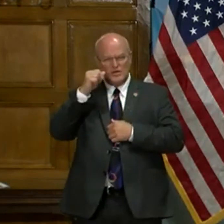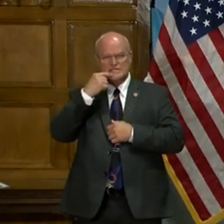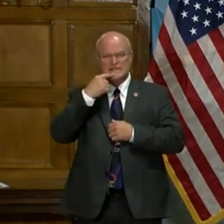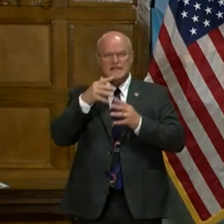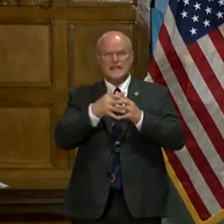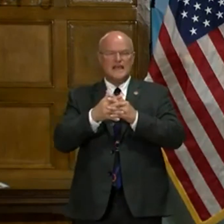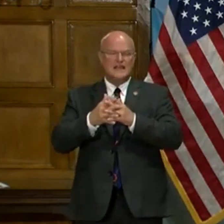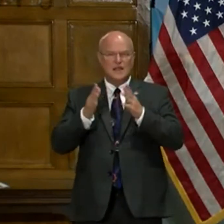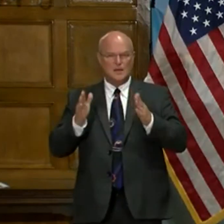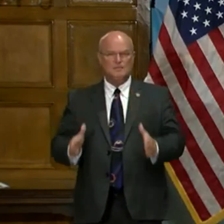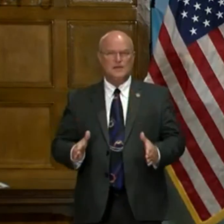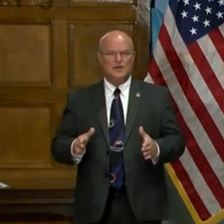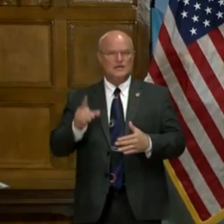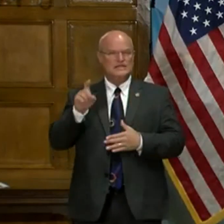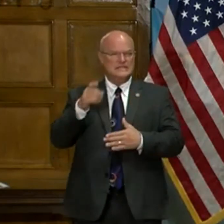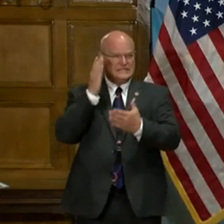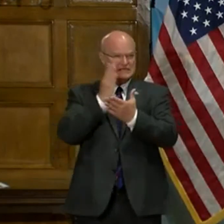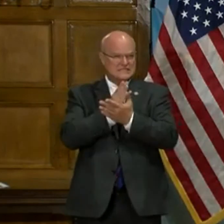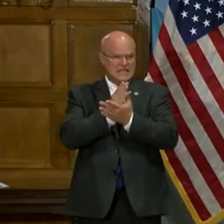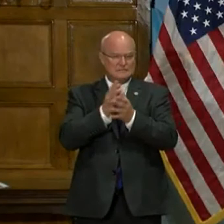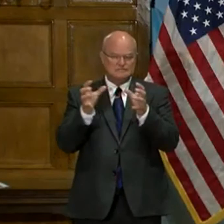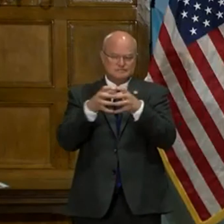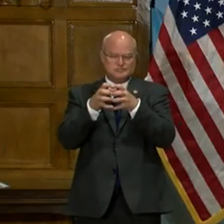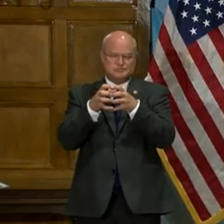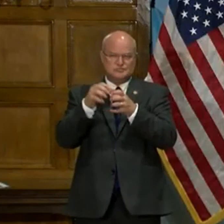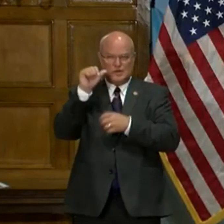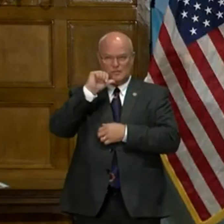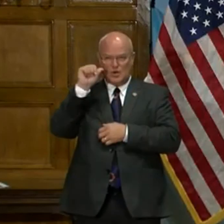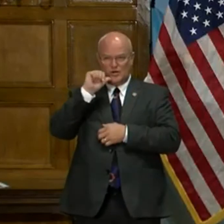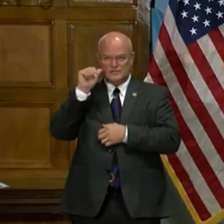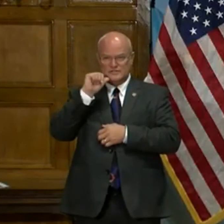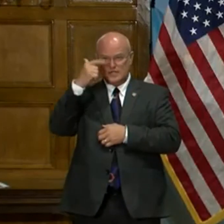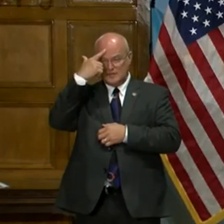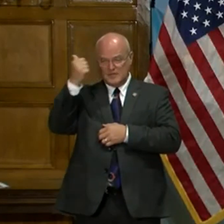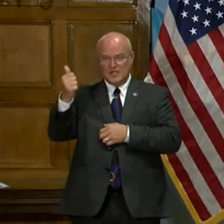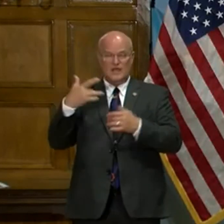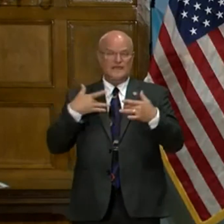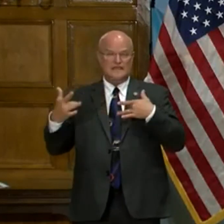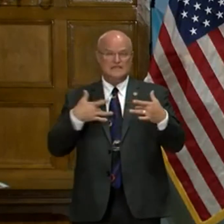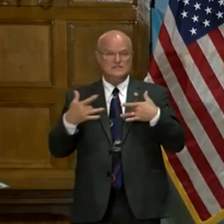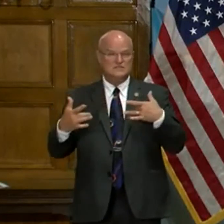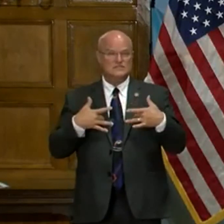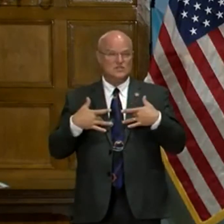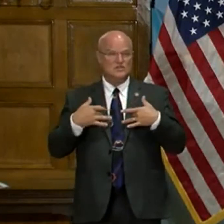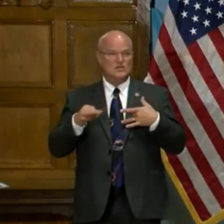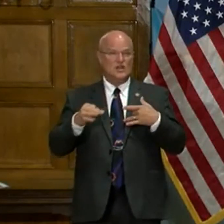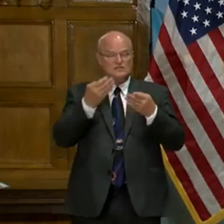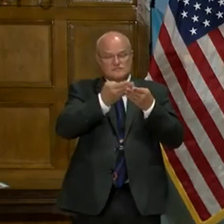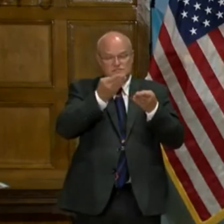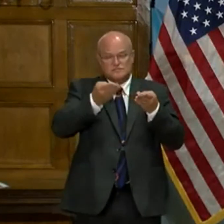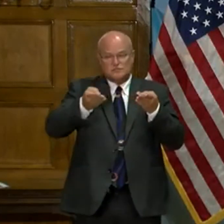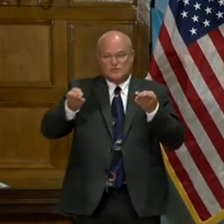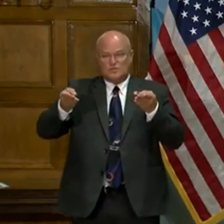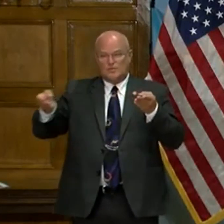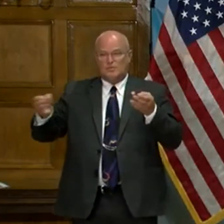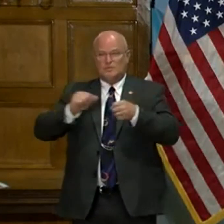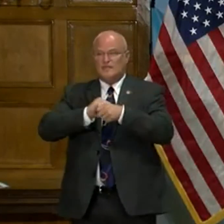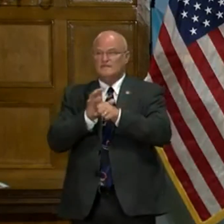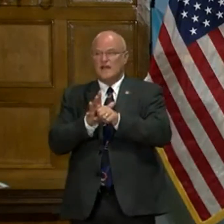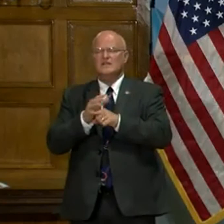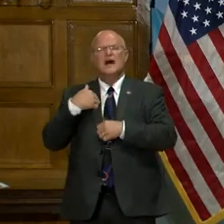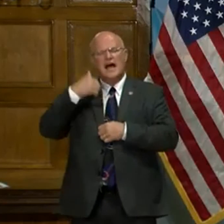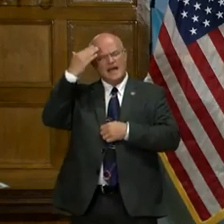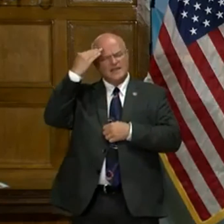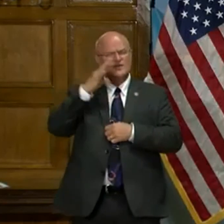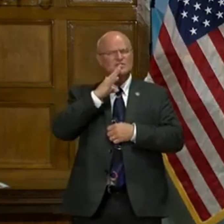that Americans need to stop congregating in bars because of the concern of spreading the virus. I know